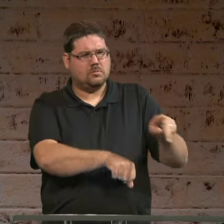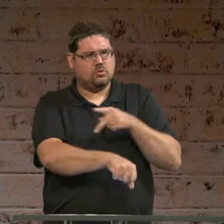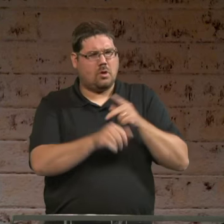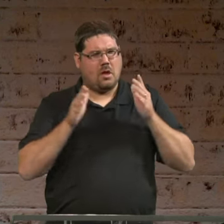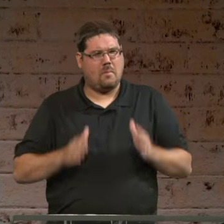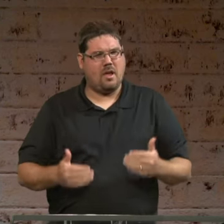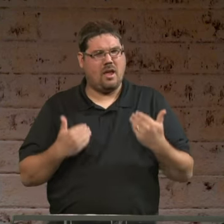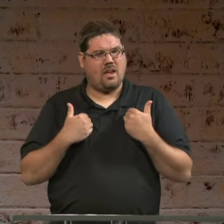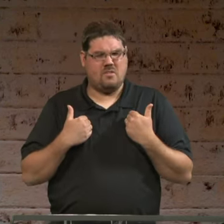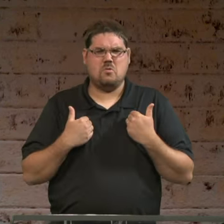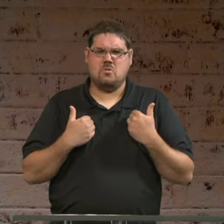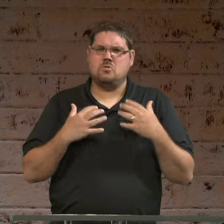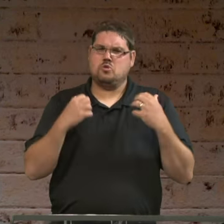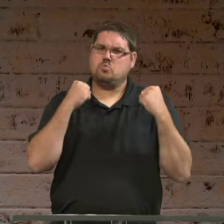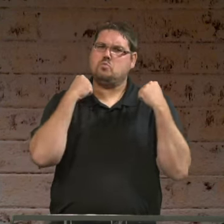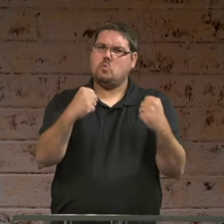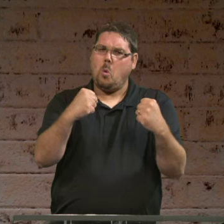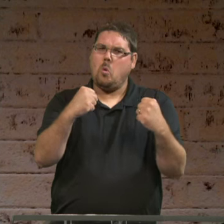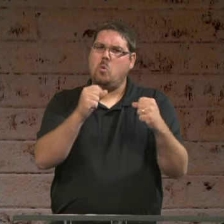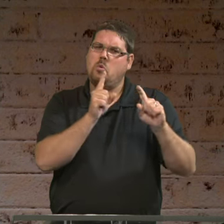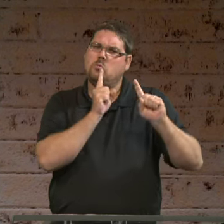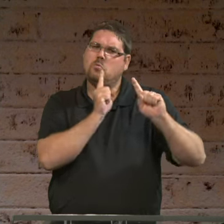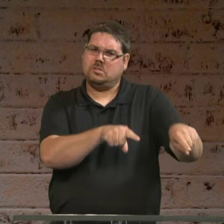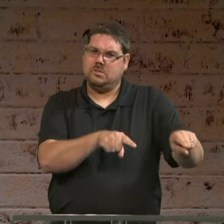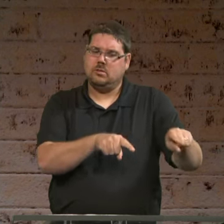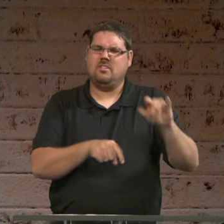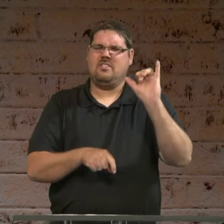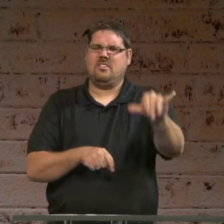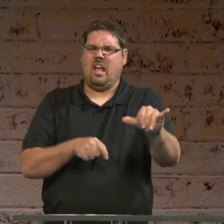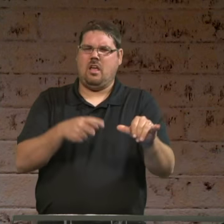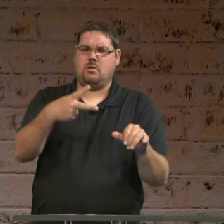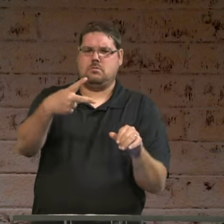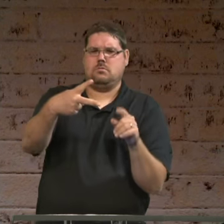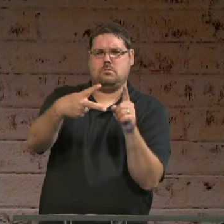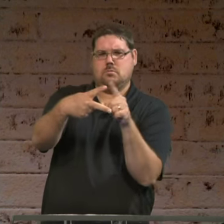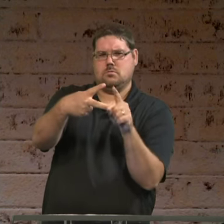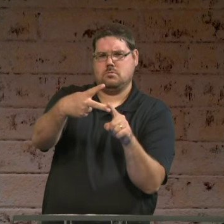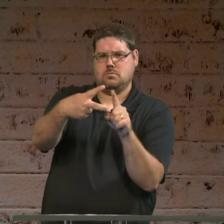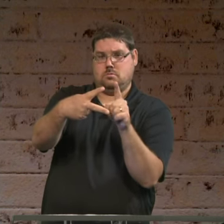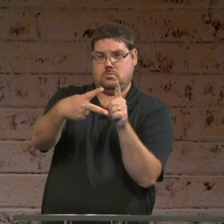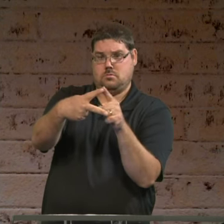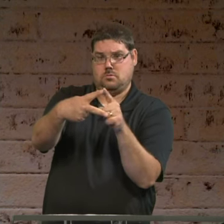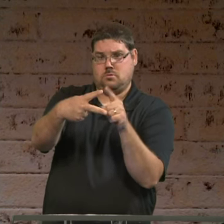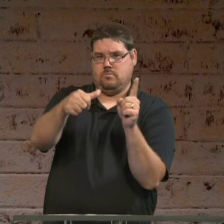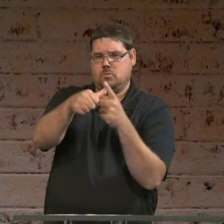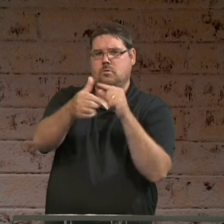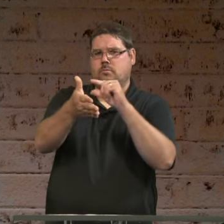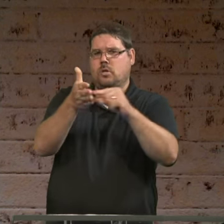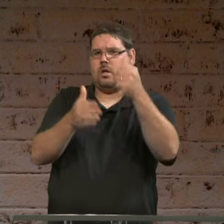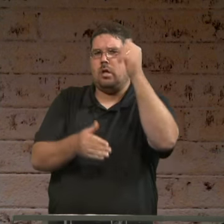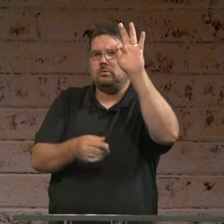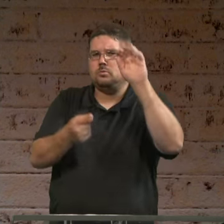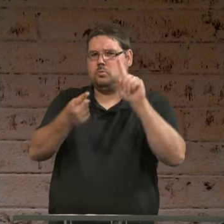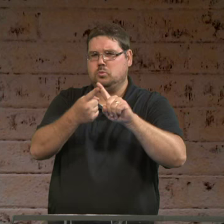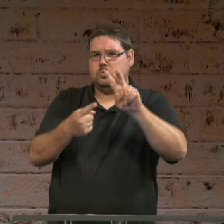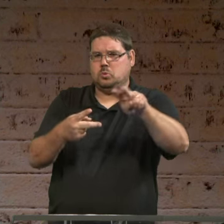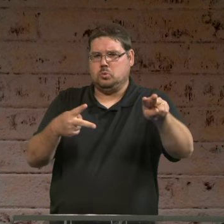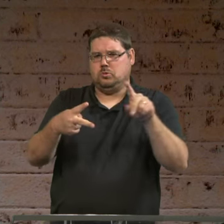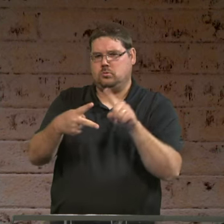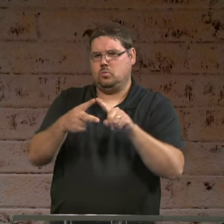what was his response? It's a very strong response. Now, in part 1, verses